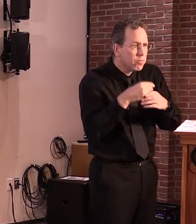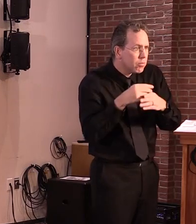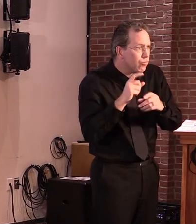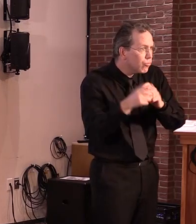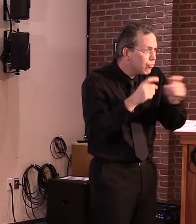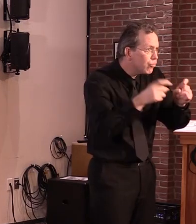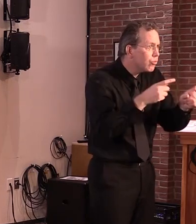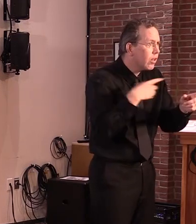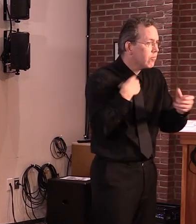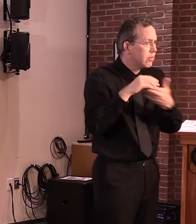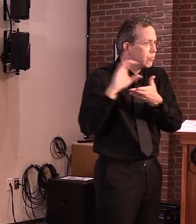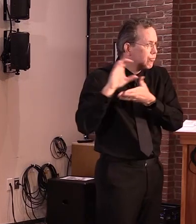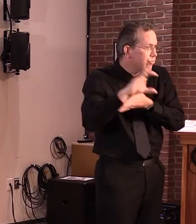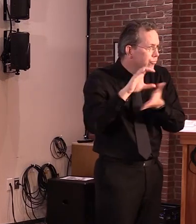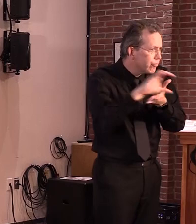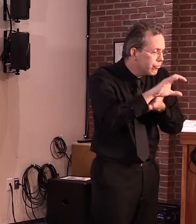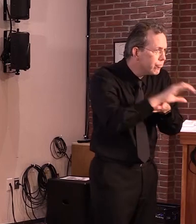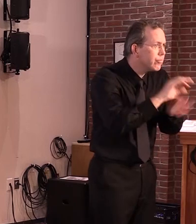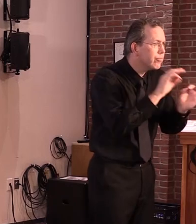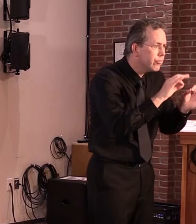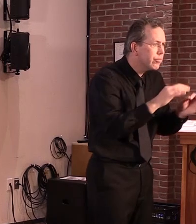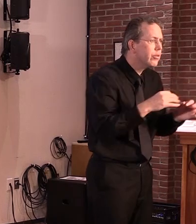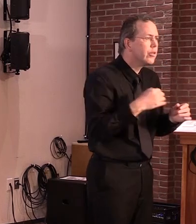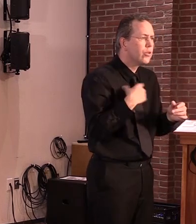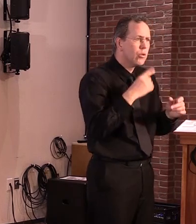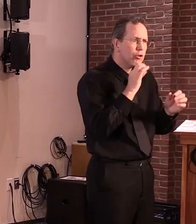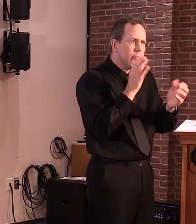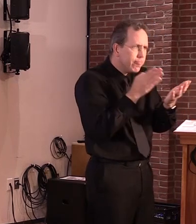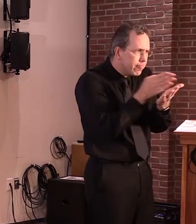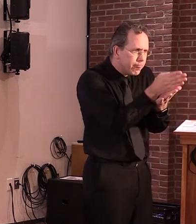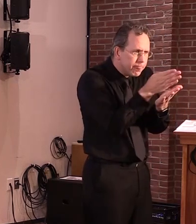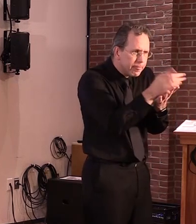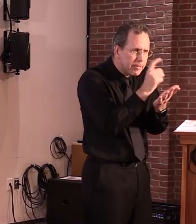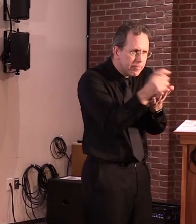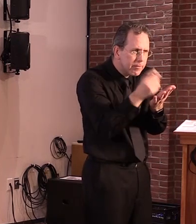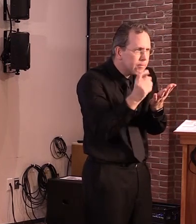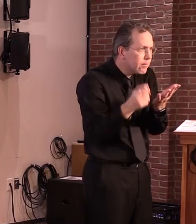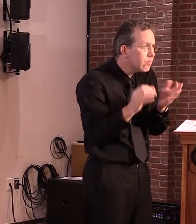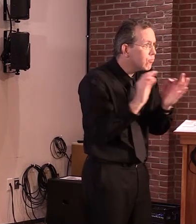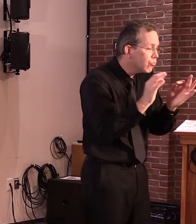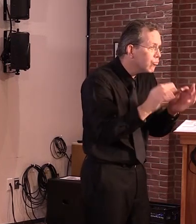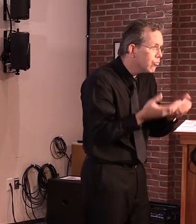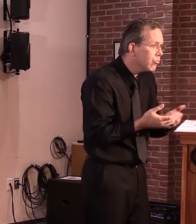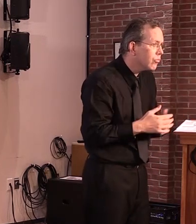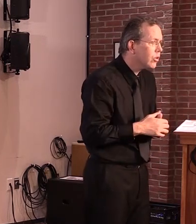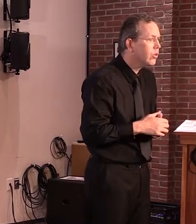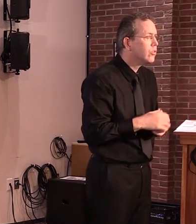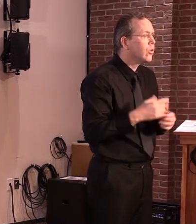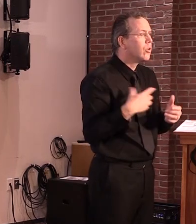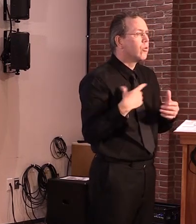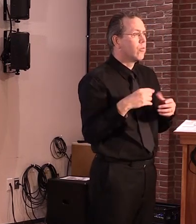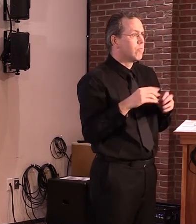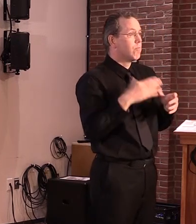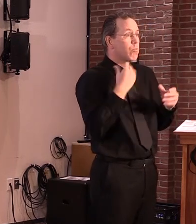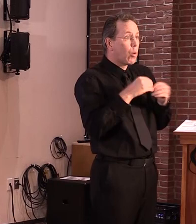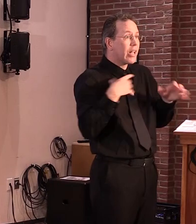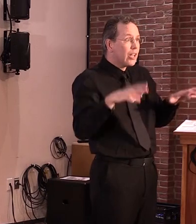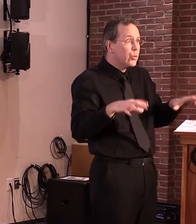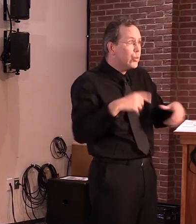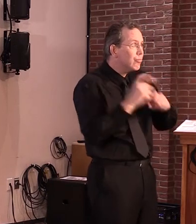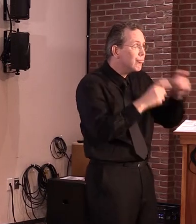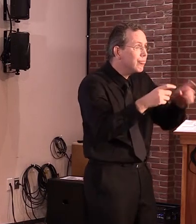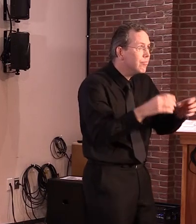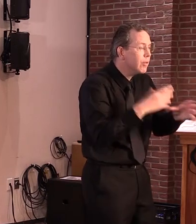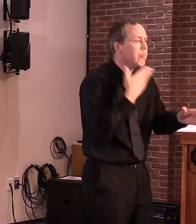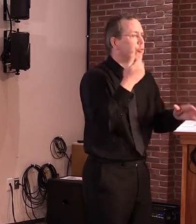of those are on the table, and the more that we can do, I think the better. The more that we can do also